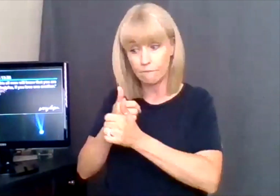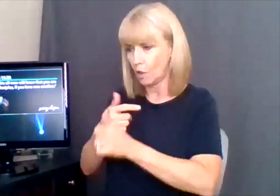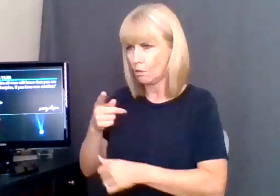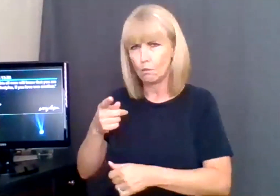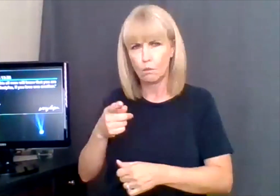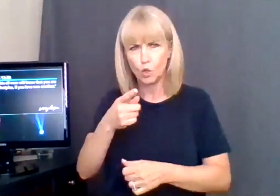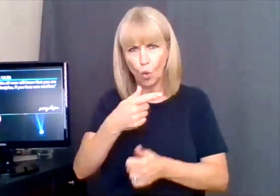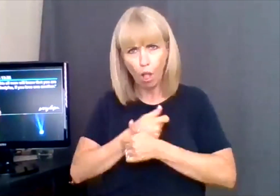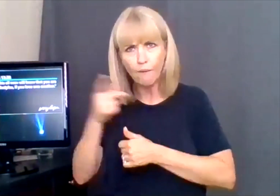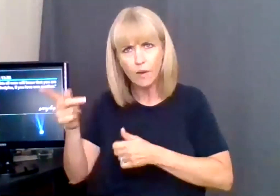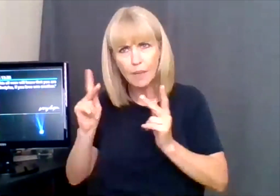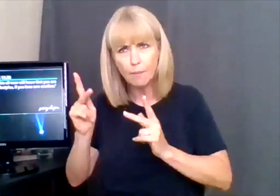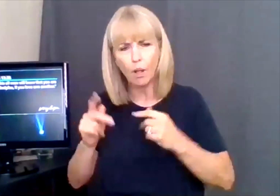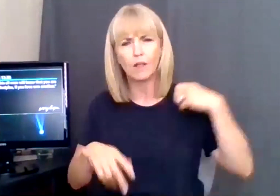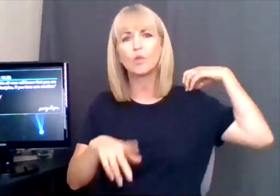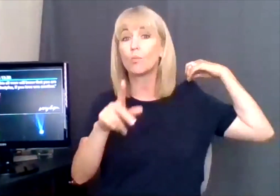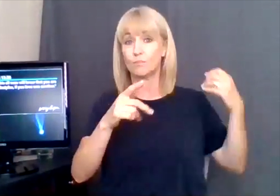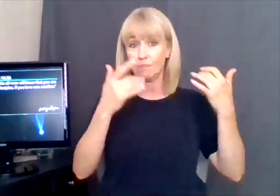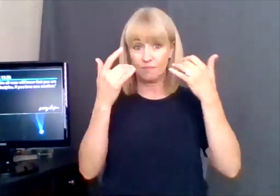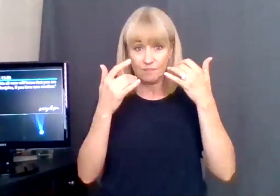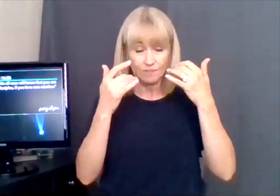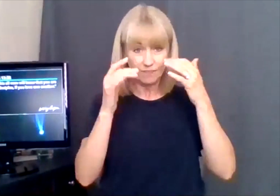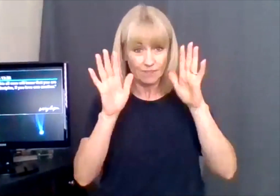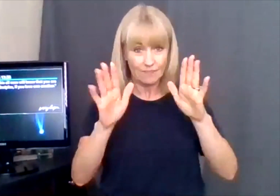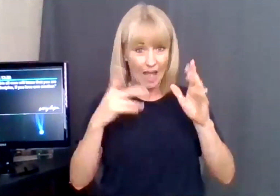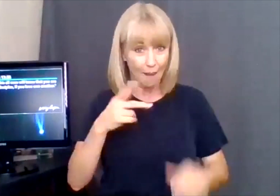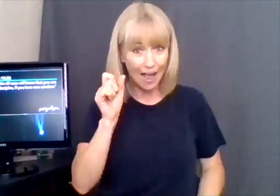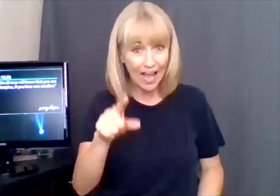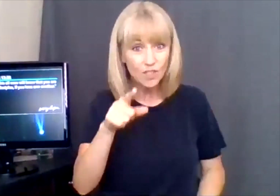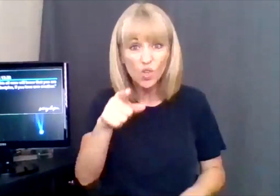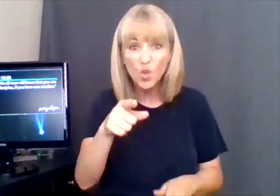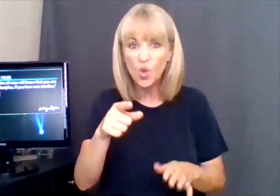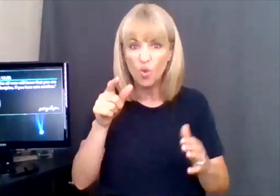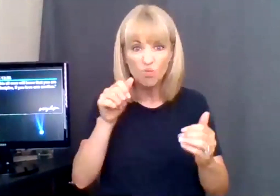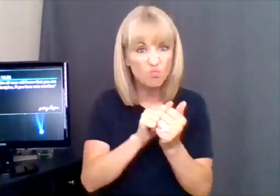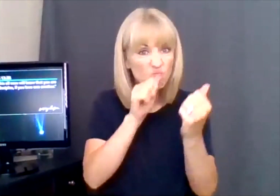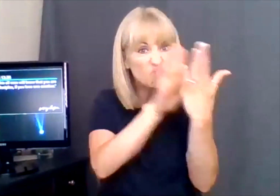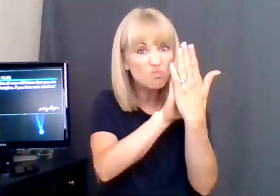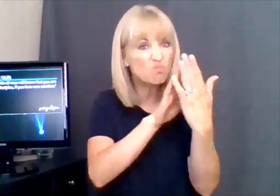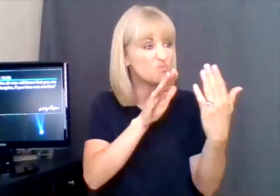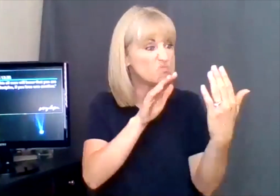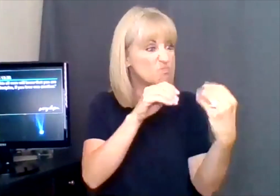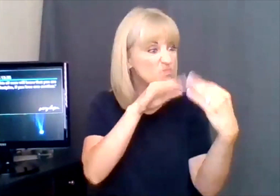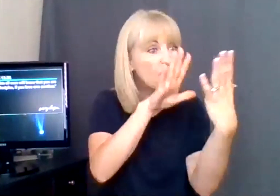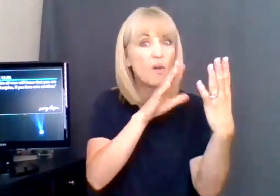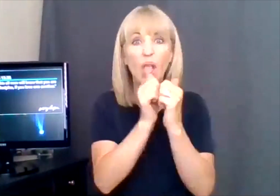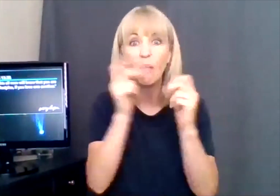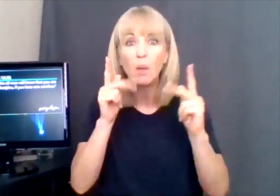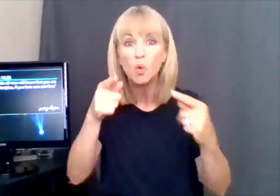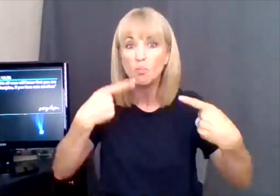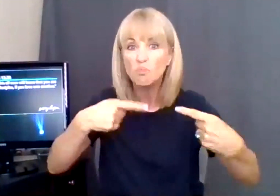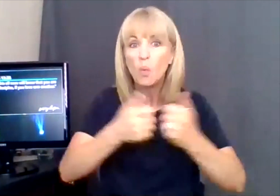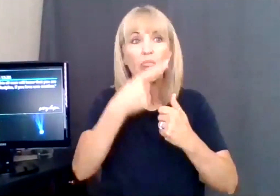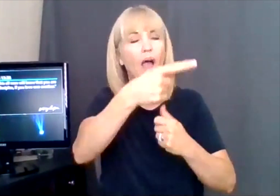apply the situation. How are you doing with the people that you're having friction with? How are you doing with the people that you're just downright angry with? Now, there may be a good reason for